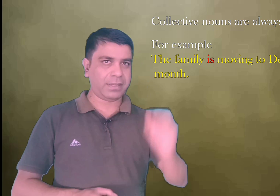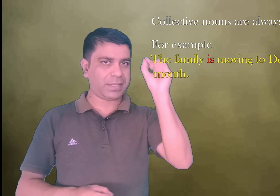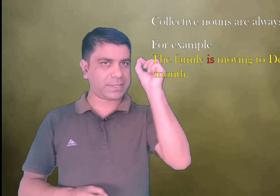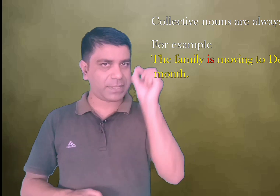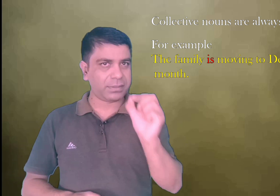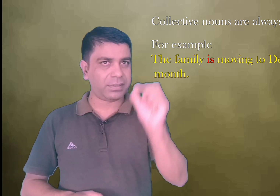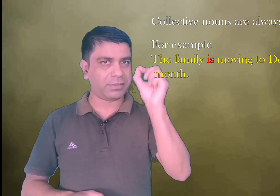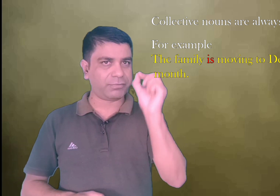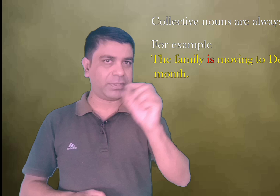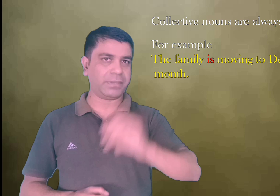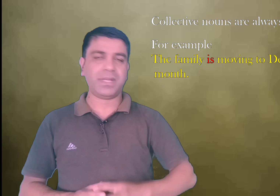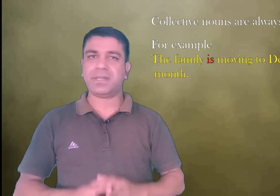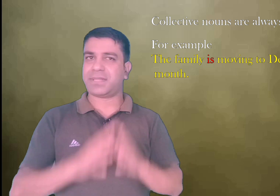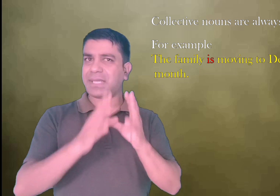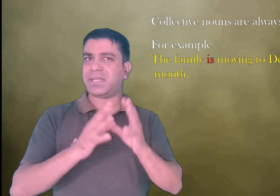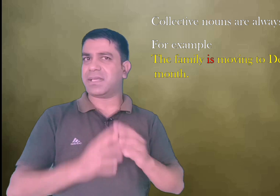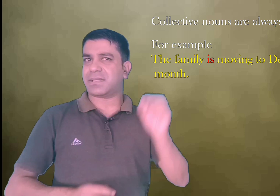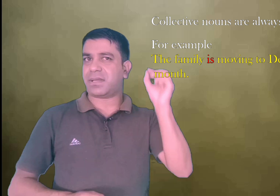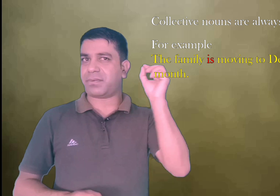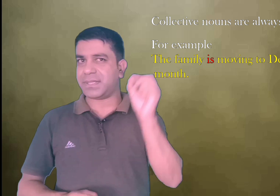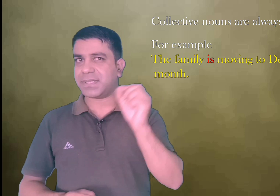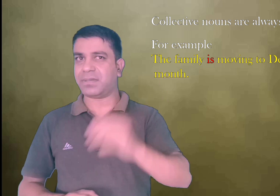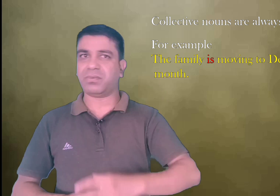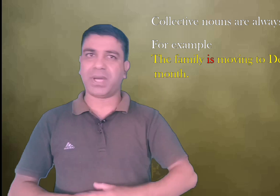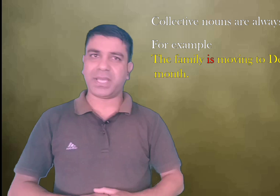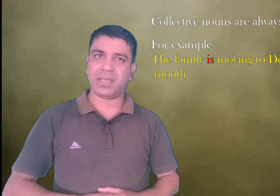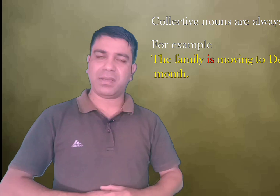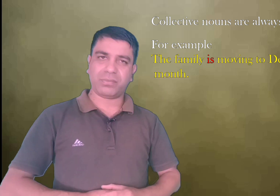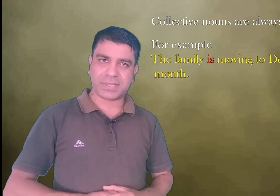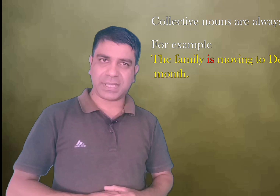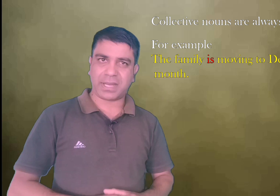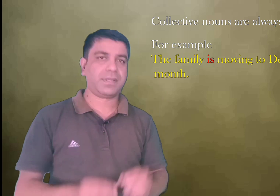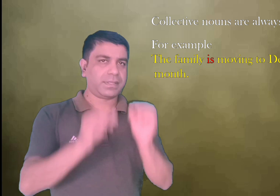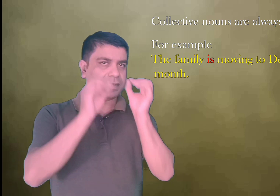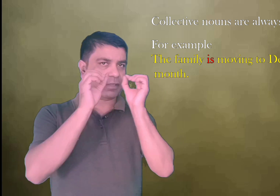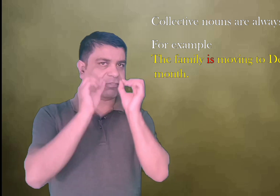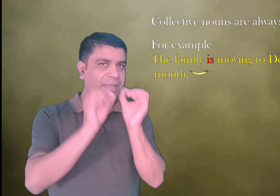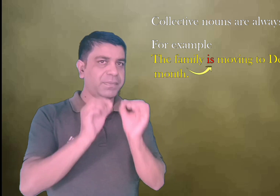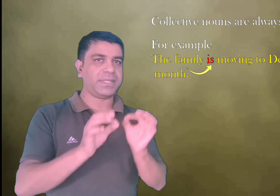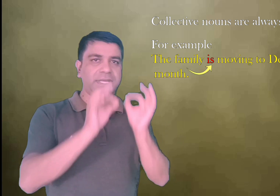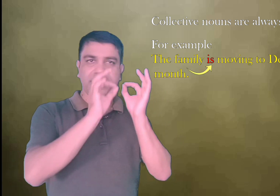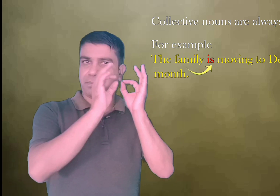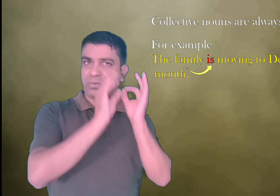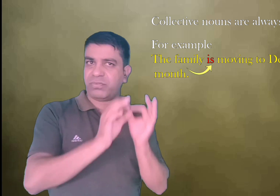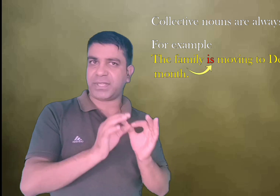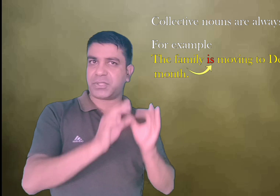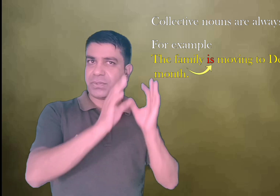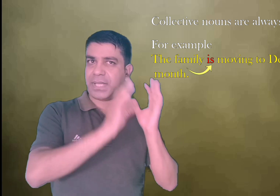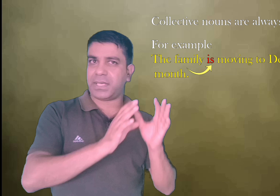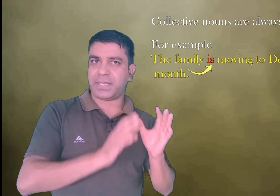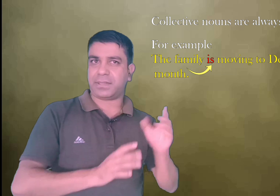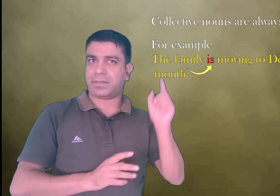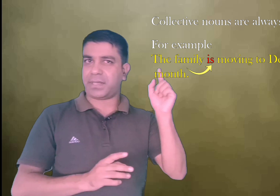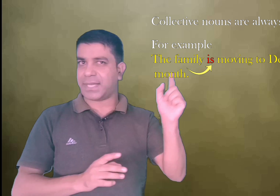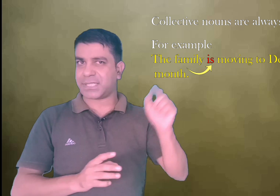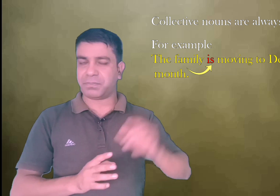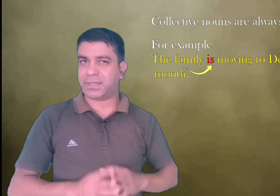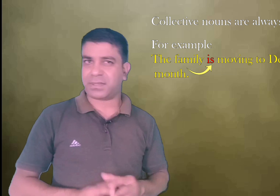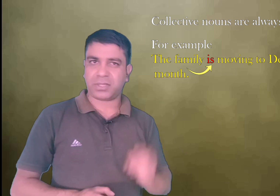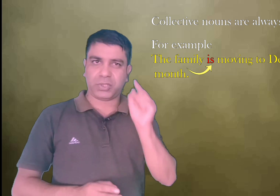a singular verb. That is the reason why we said the family is moving to Delhi the next month,